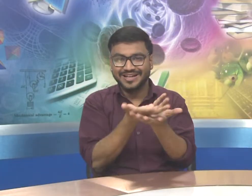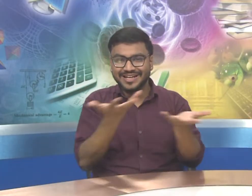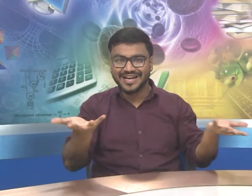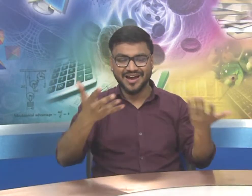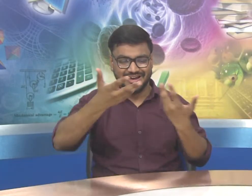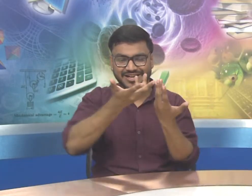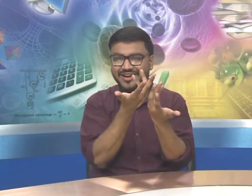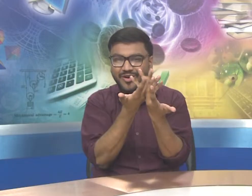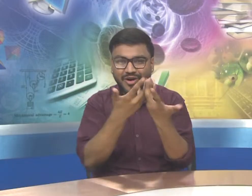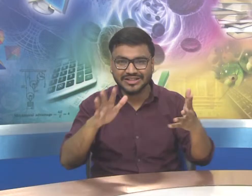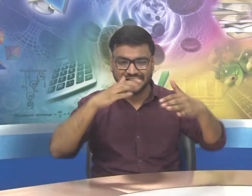and again.